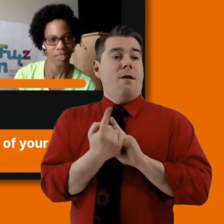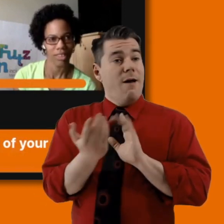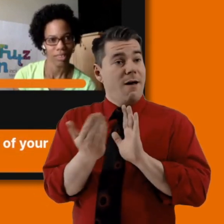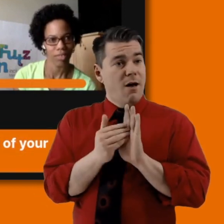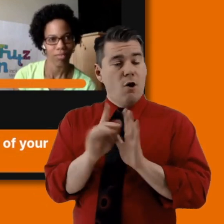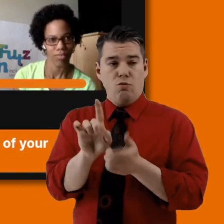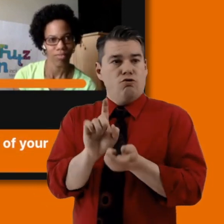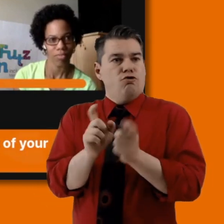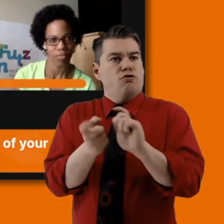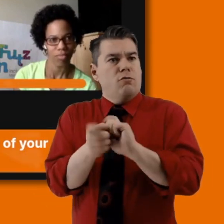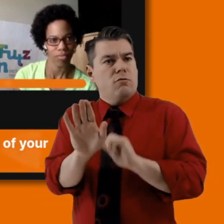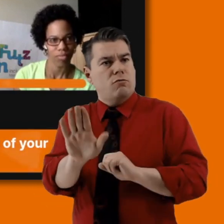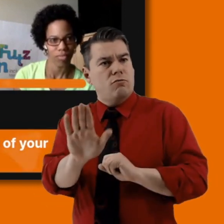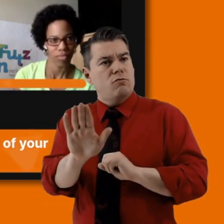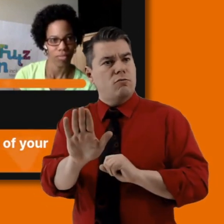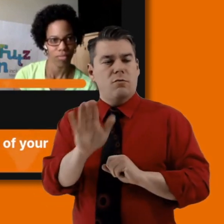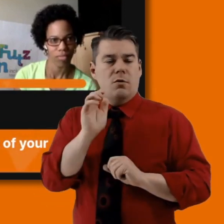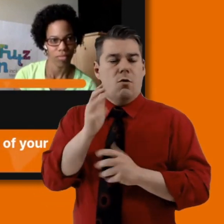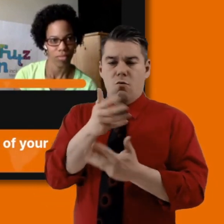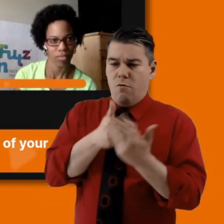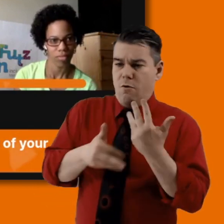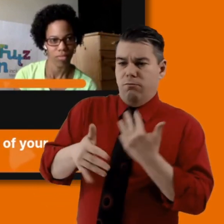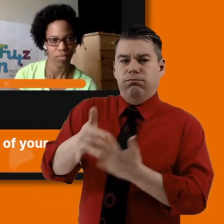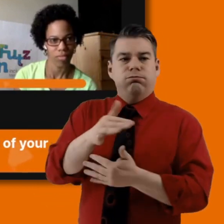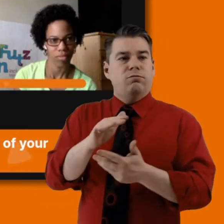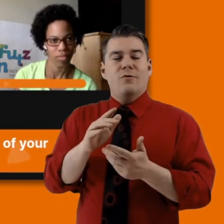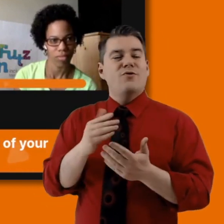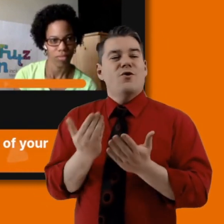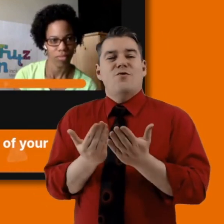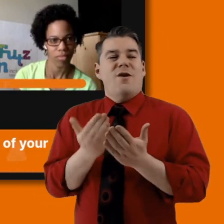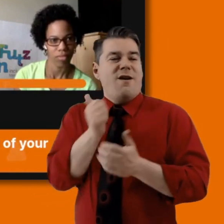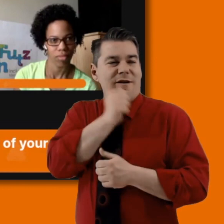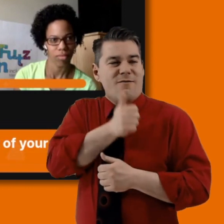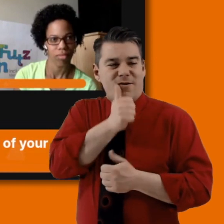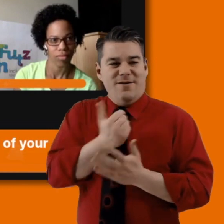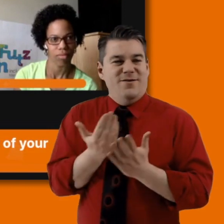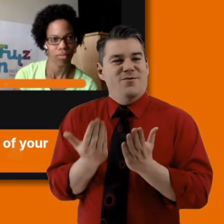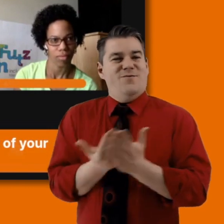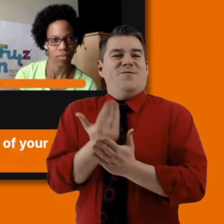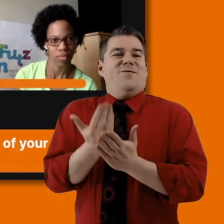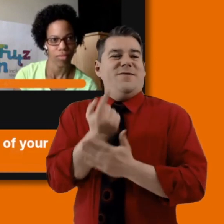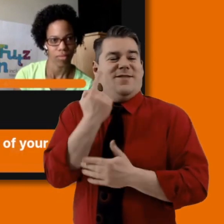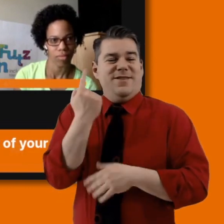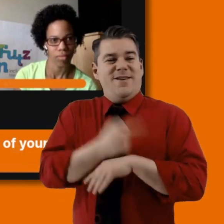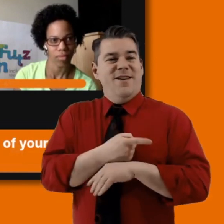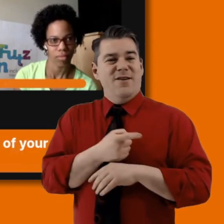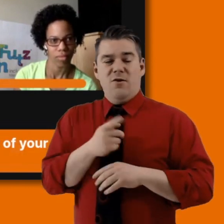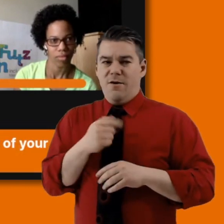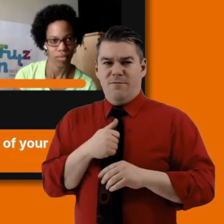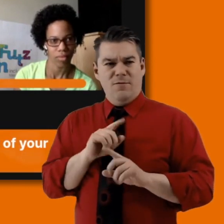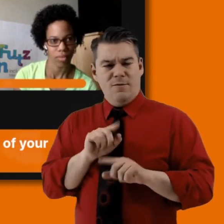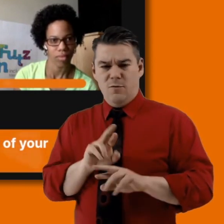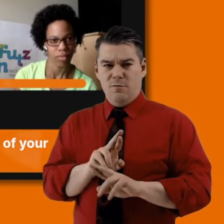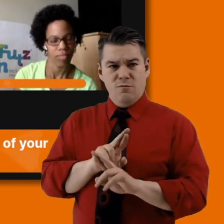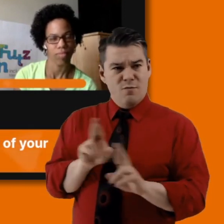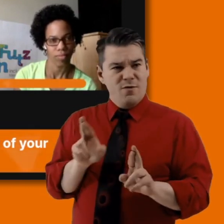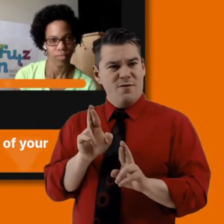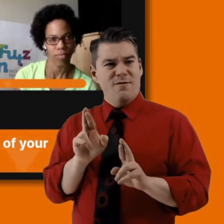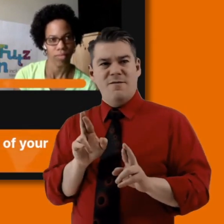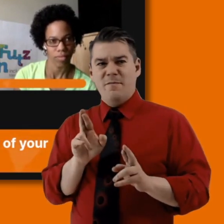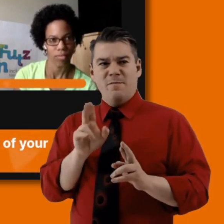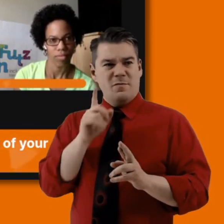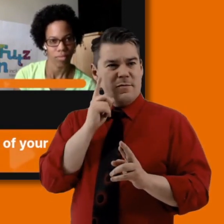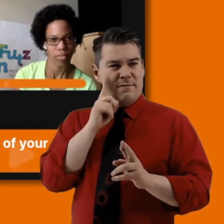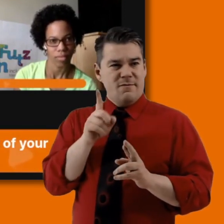And it's every day you take it as a new day, and you really just have to come prepared